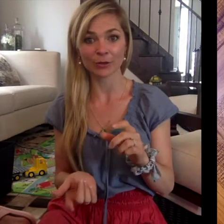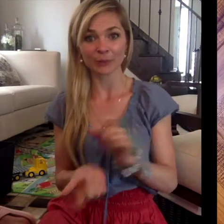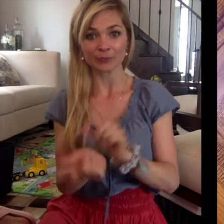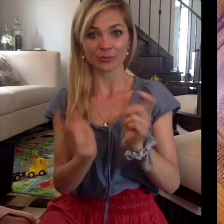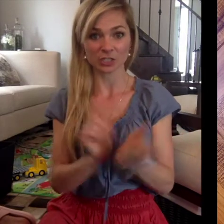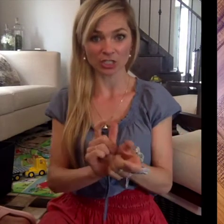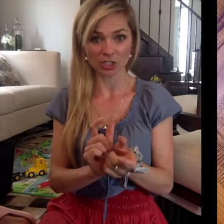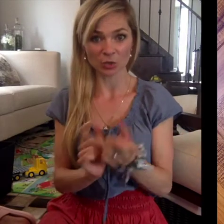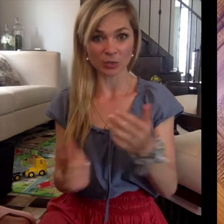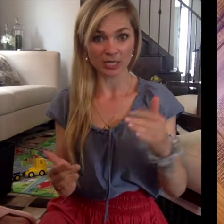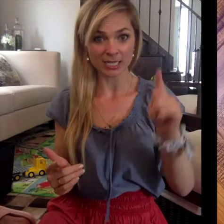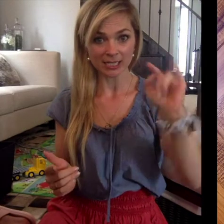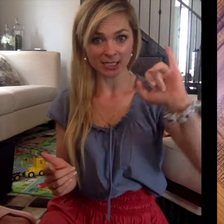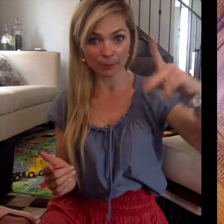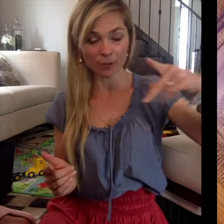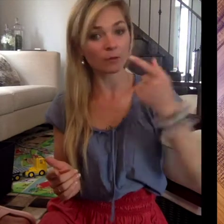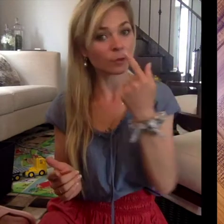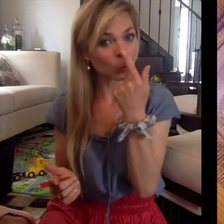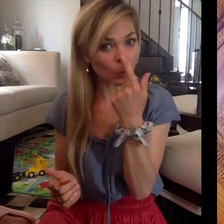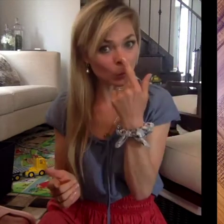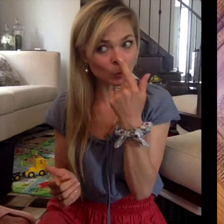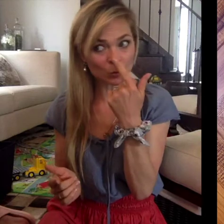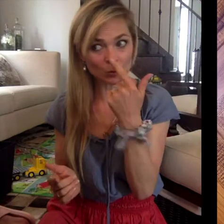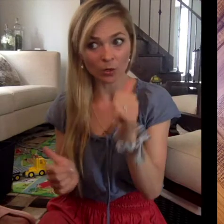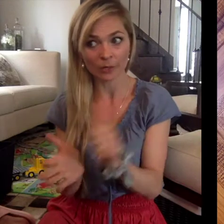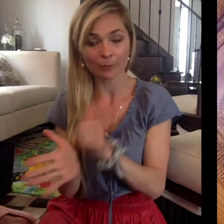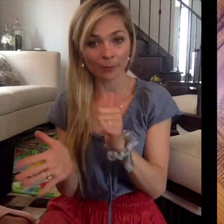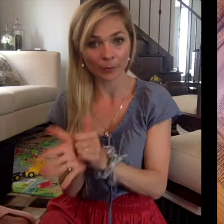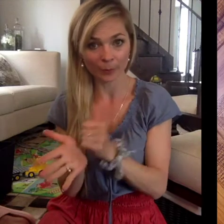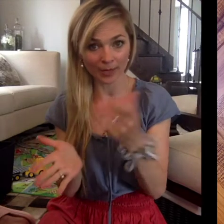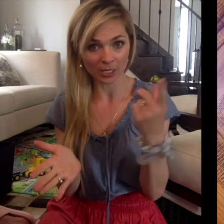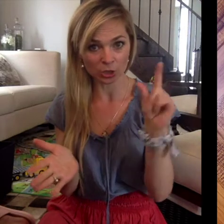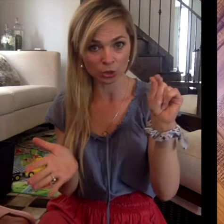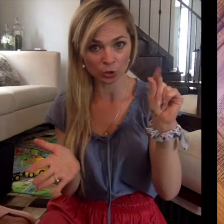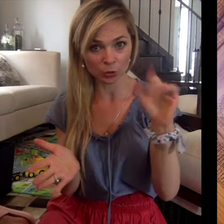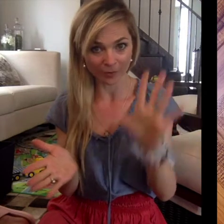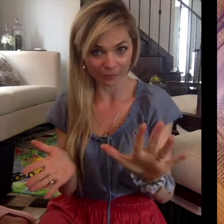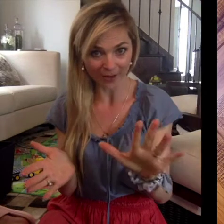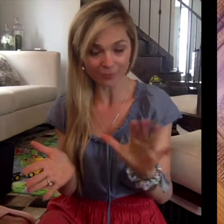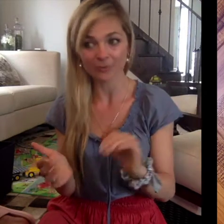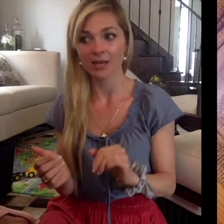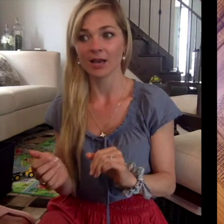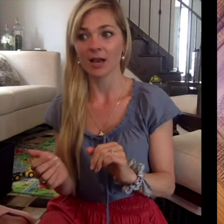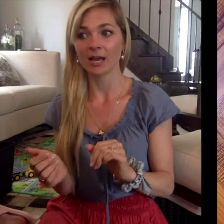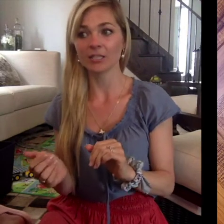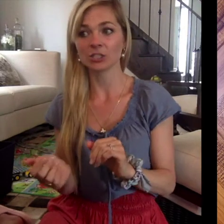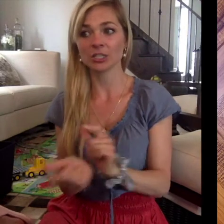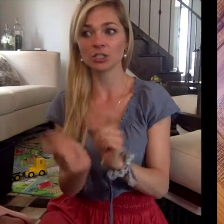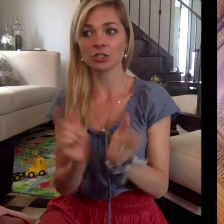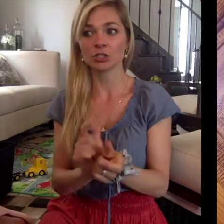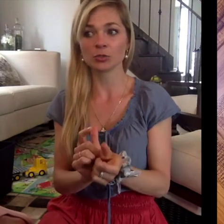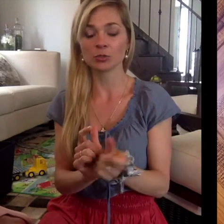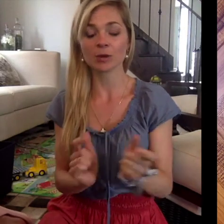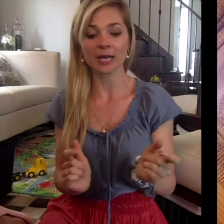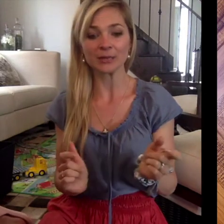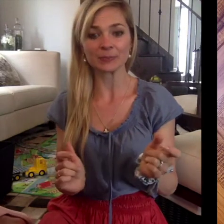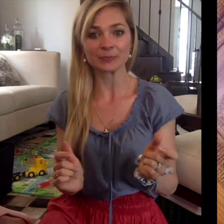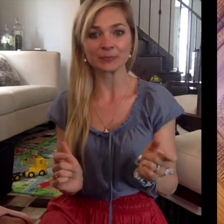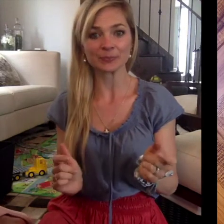of changing the word tip of the nose on page 25, I changed it